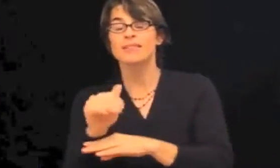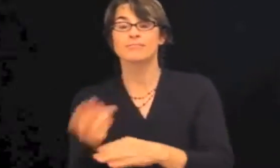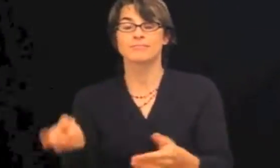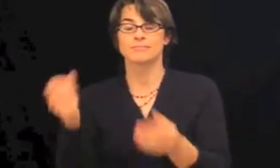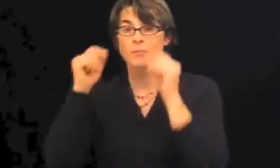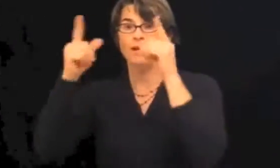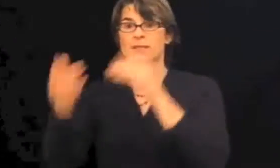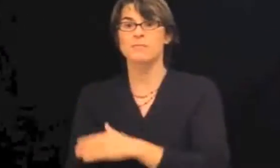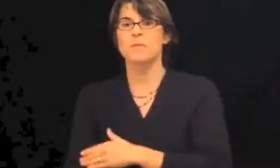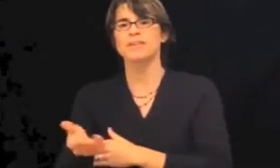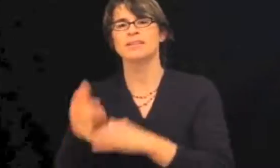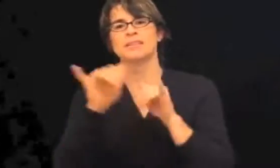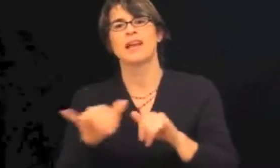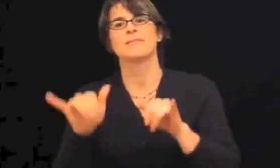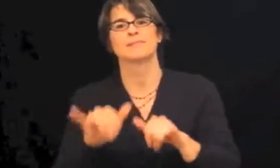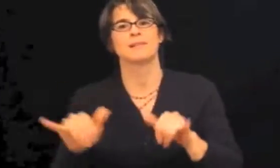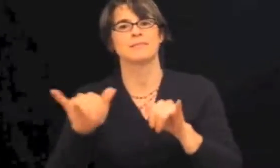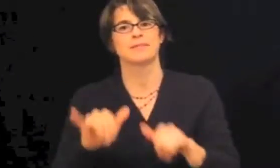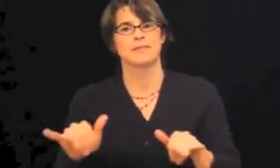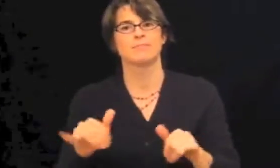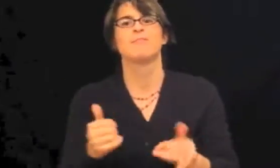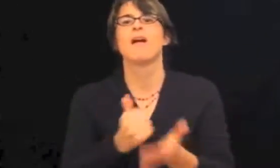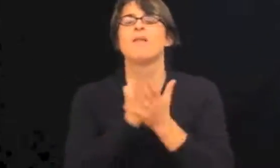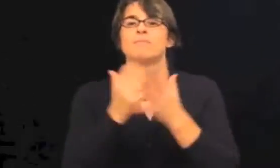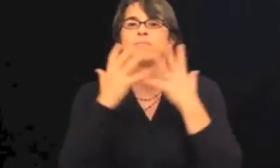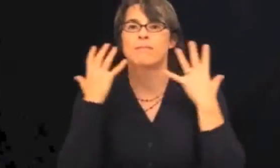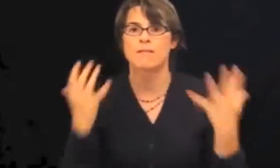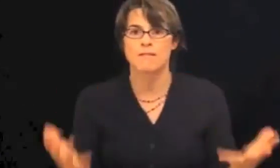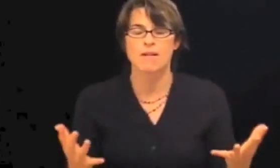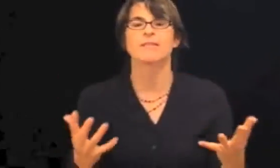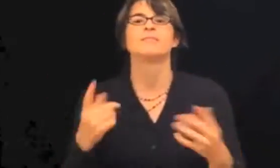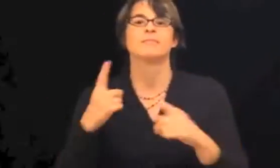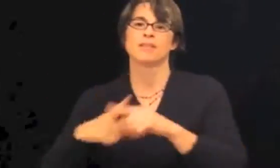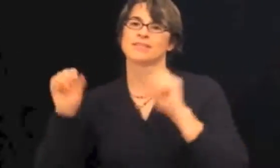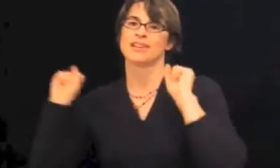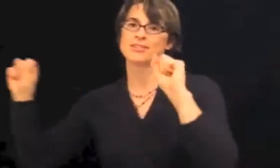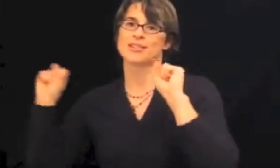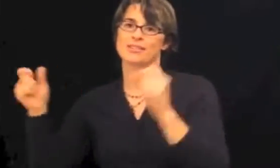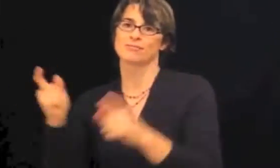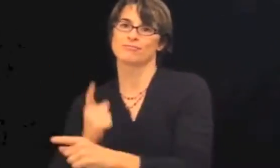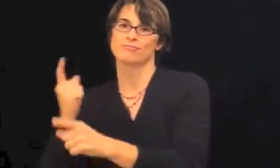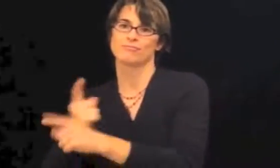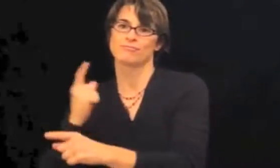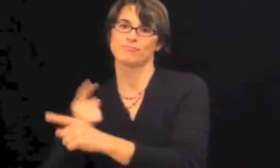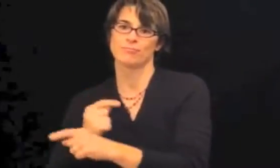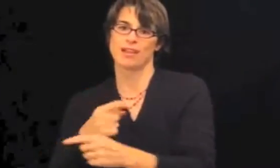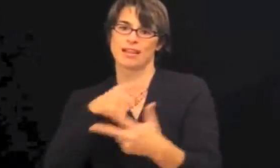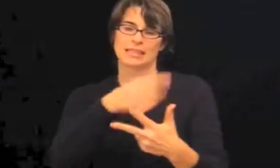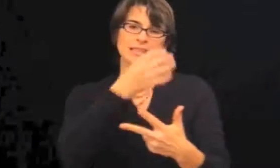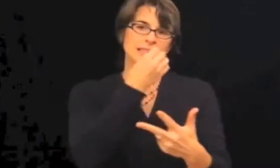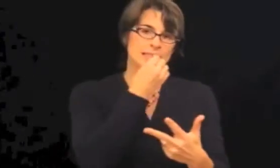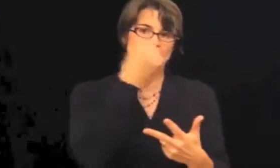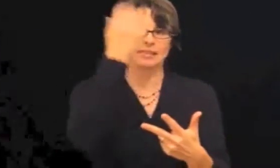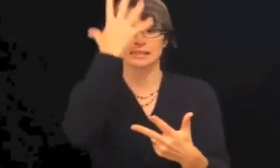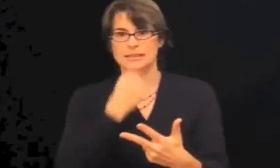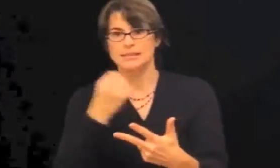go to bed and wake up in the morning at the same time. That's very important. Also, exercise is really